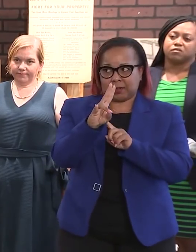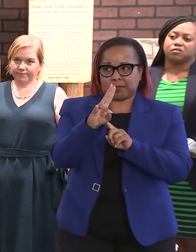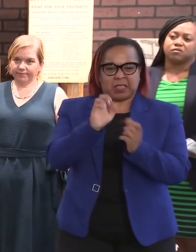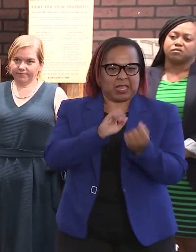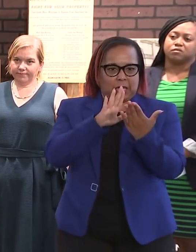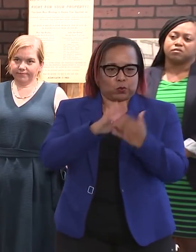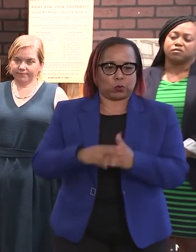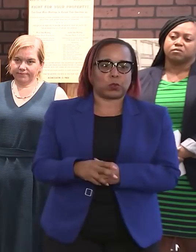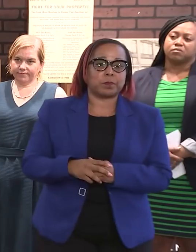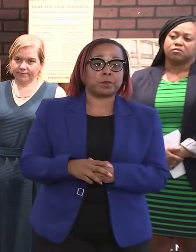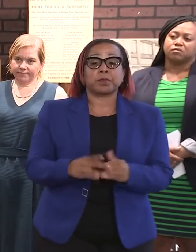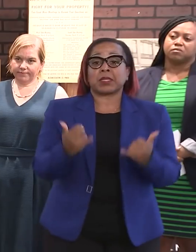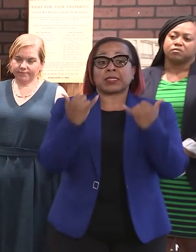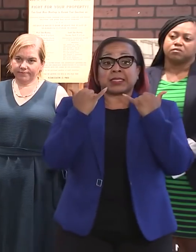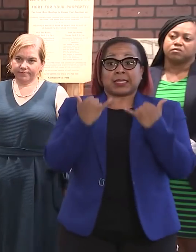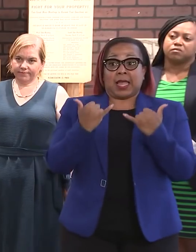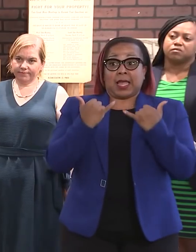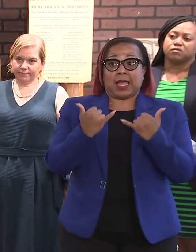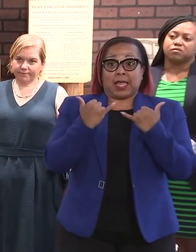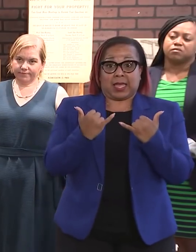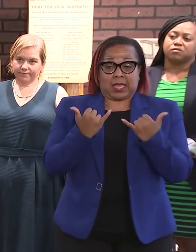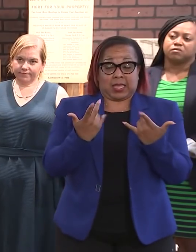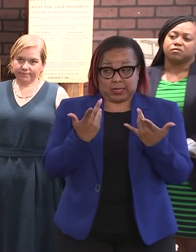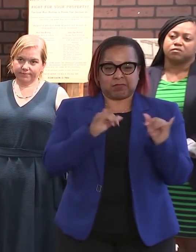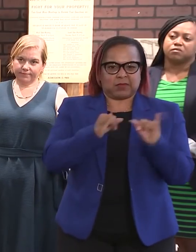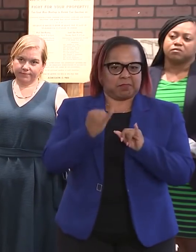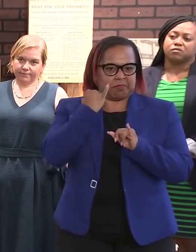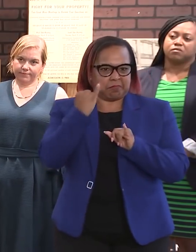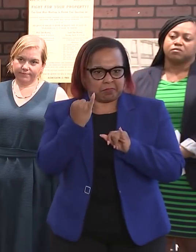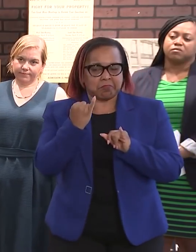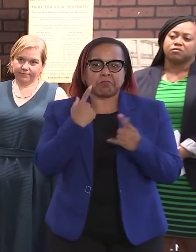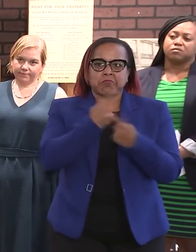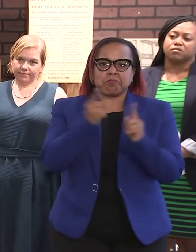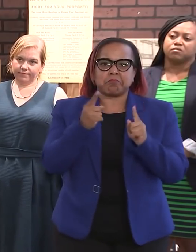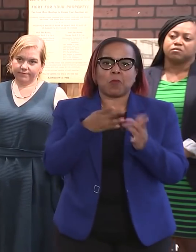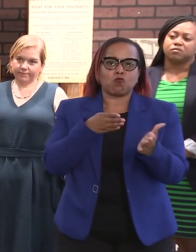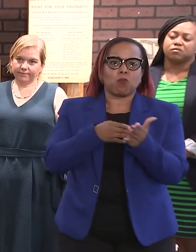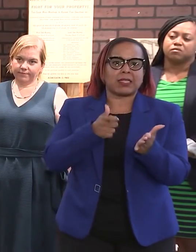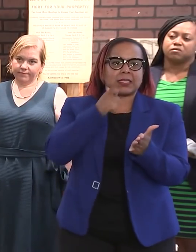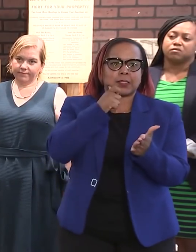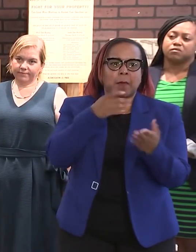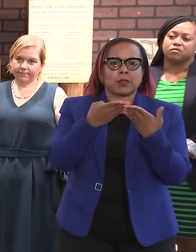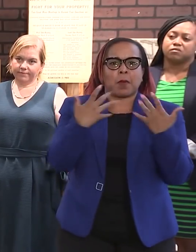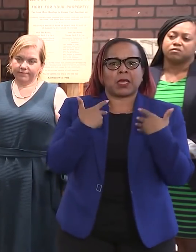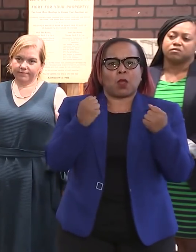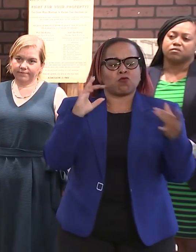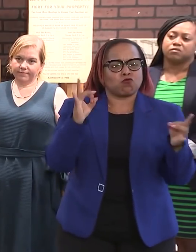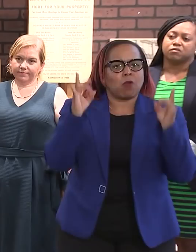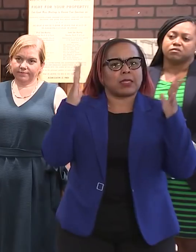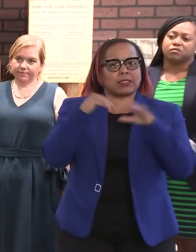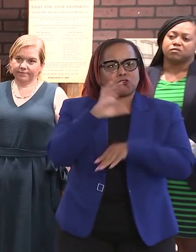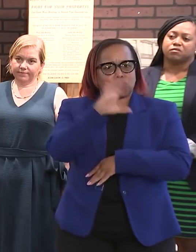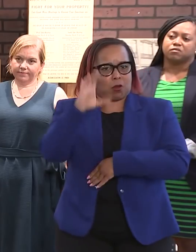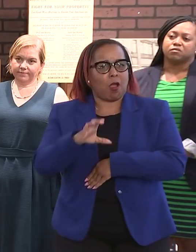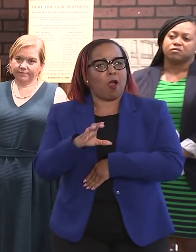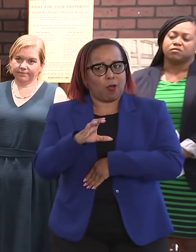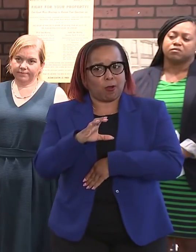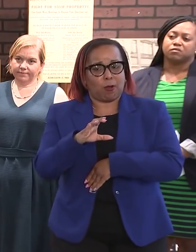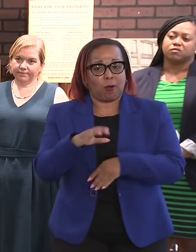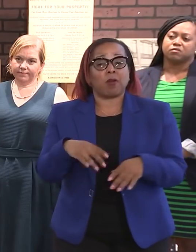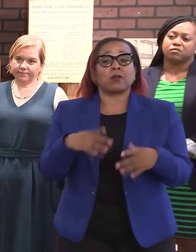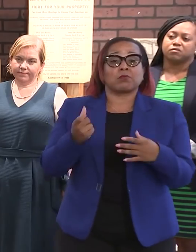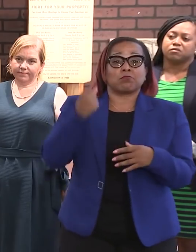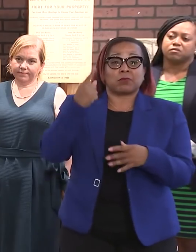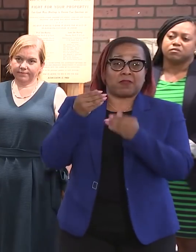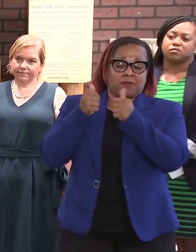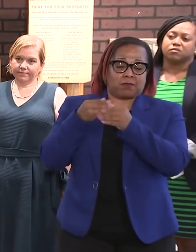encountered. Today, we stand in similar fashion, declaring racism as a public health crisis in Chicago, in the spirit